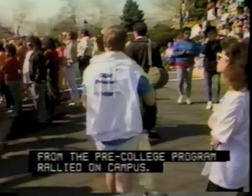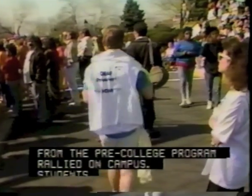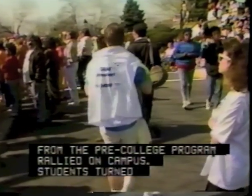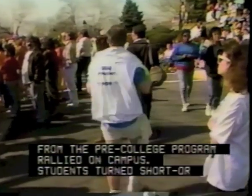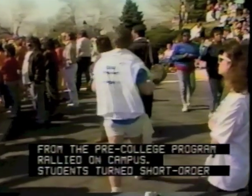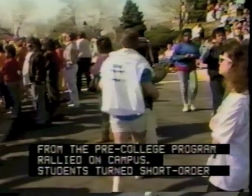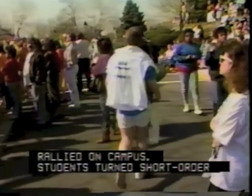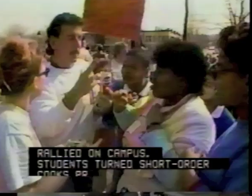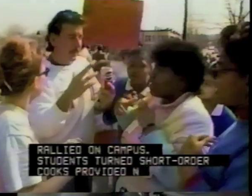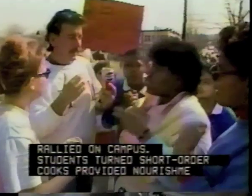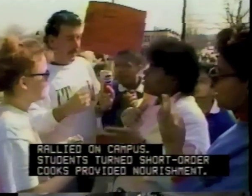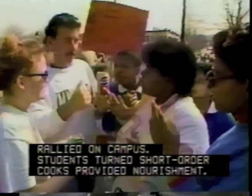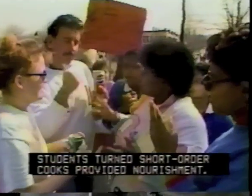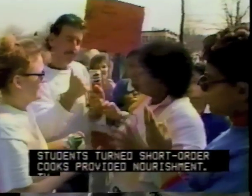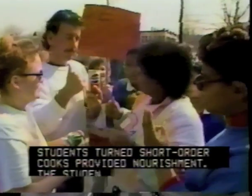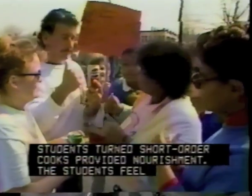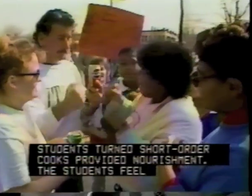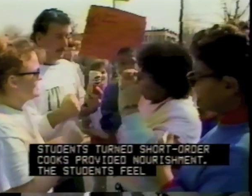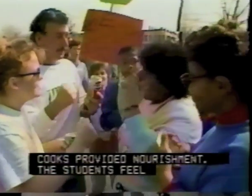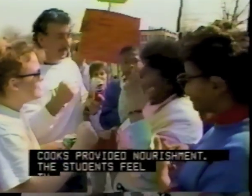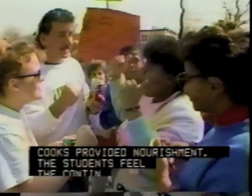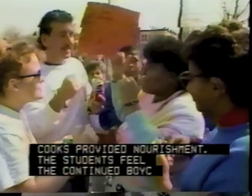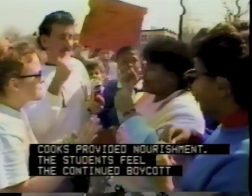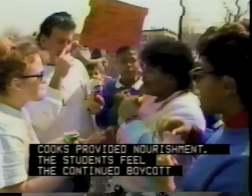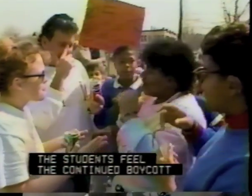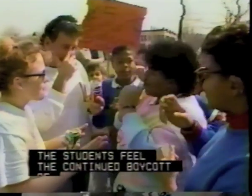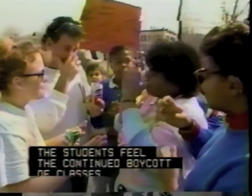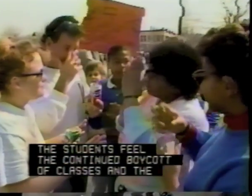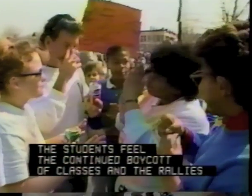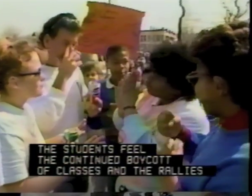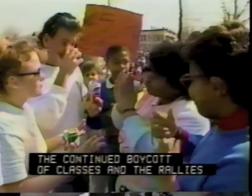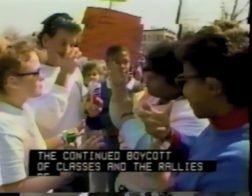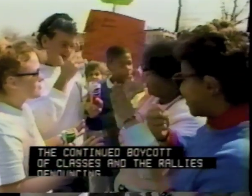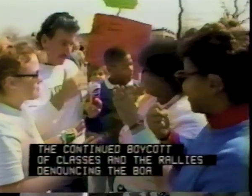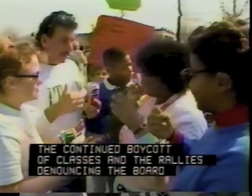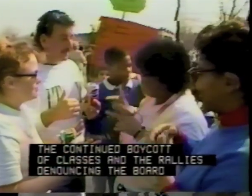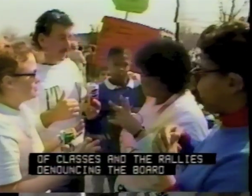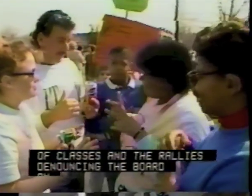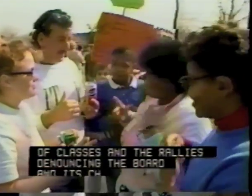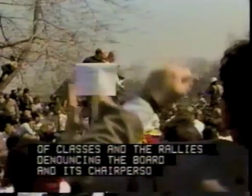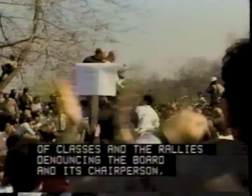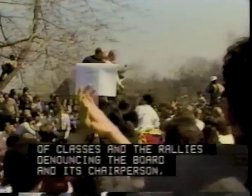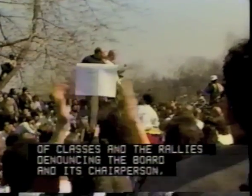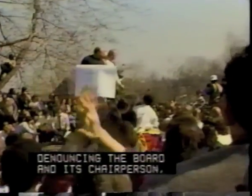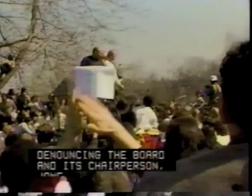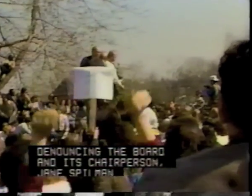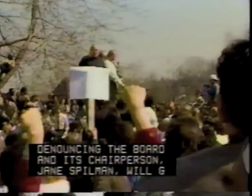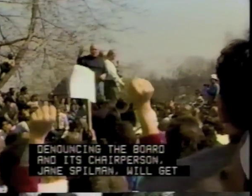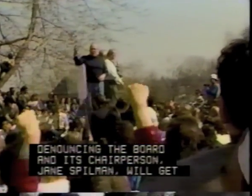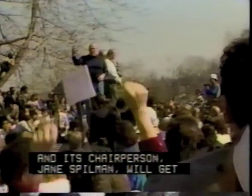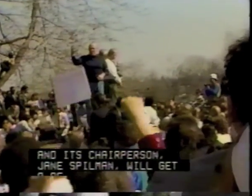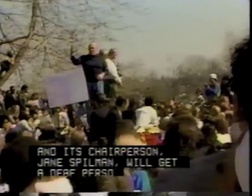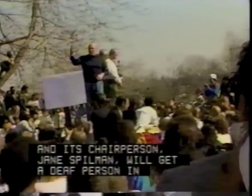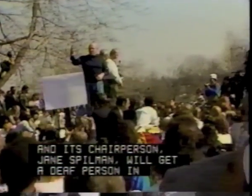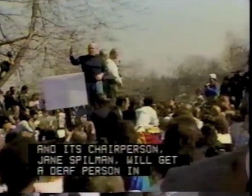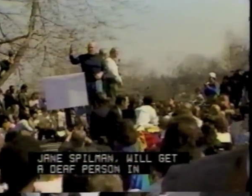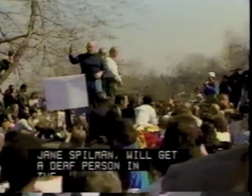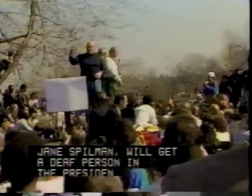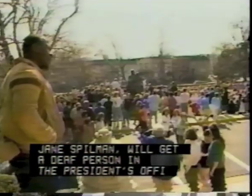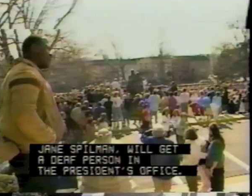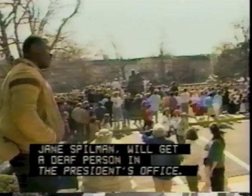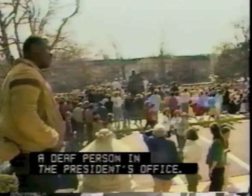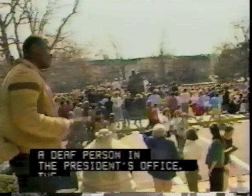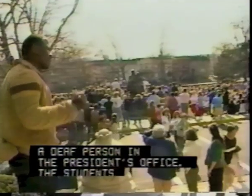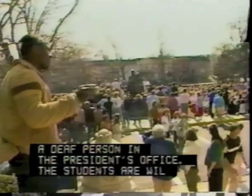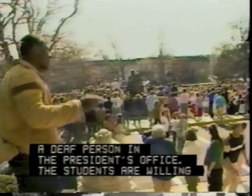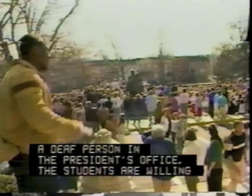continued boycott of classes and rallies denouncing the board and its chairperson, Jane Spilman, will get a deaf person in the president's office. And the students are willing to